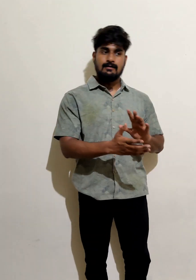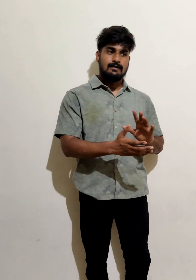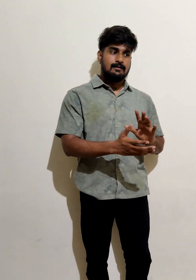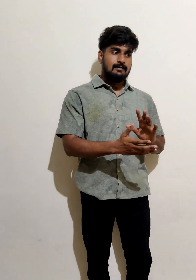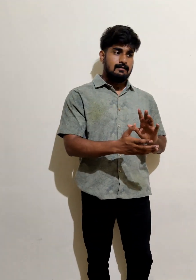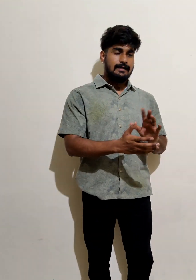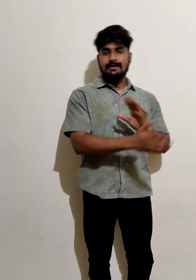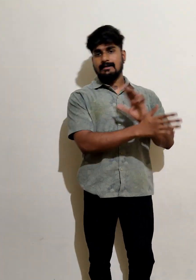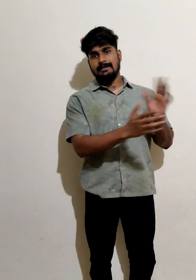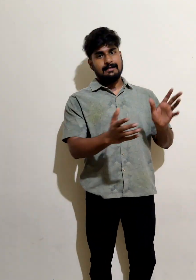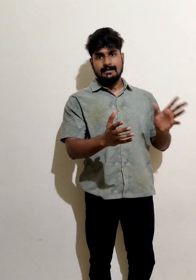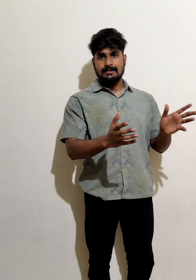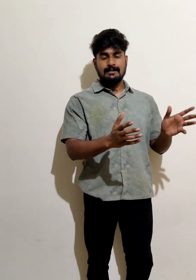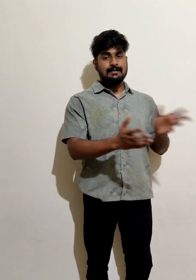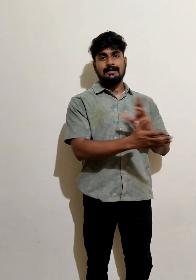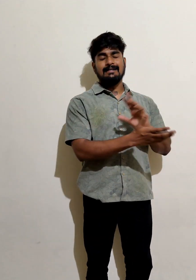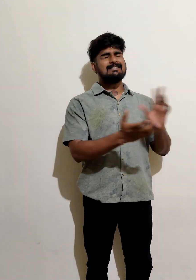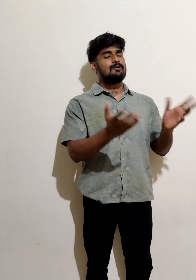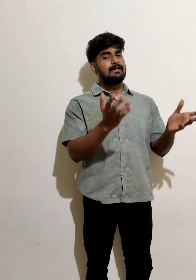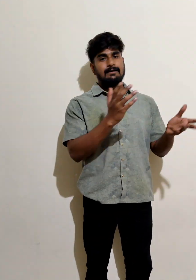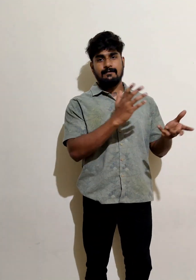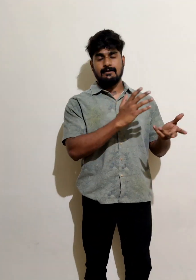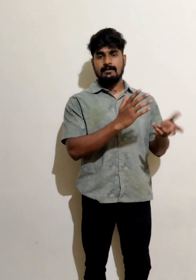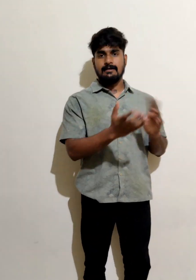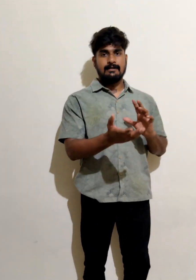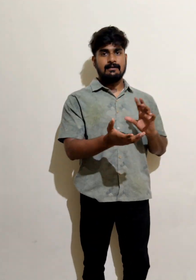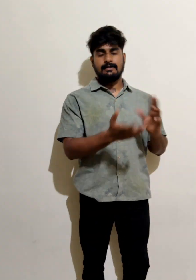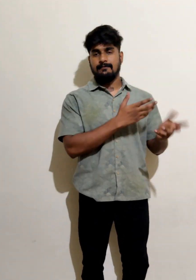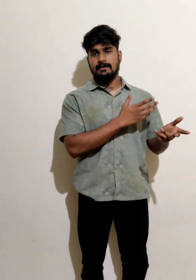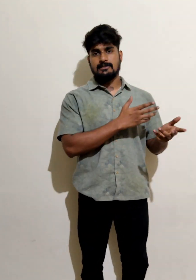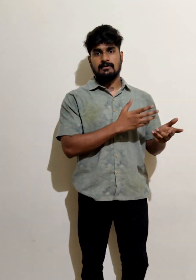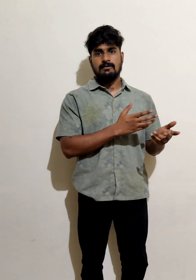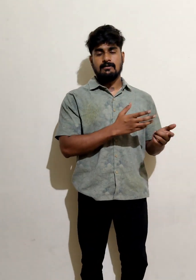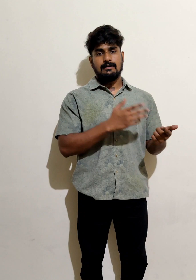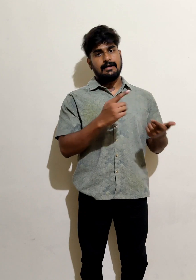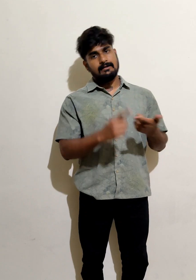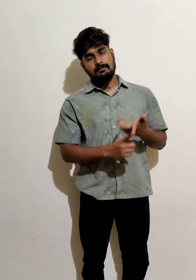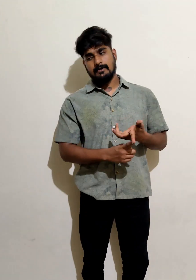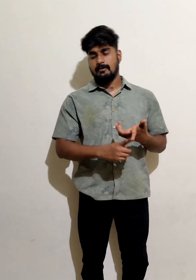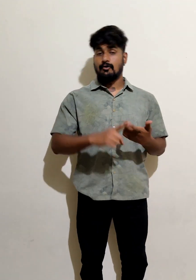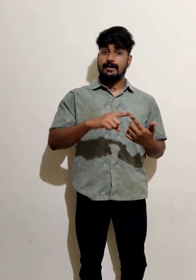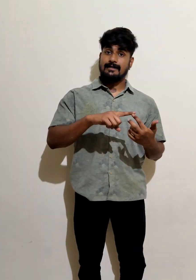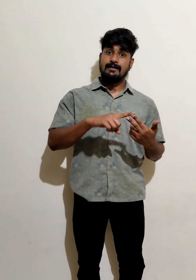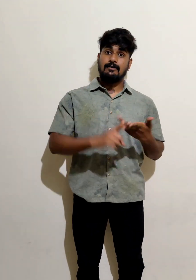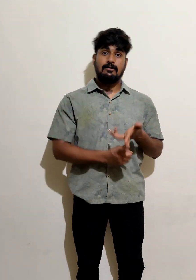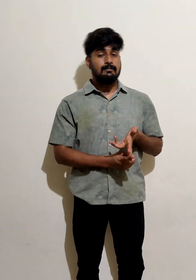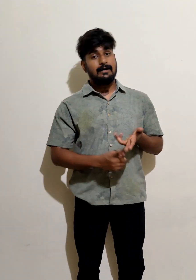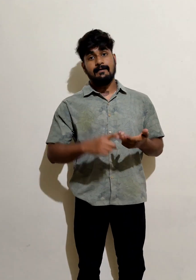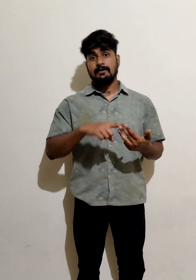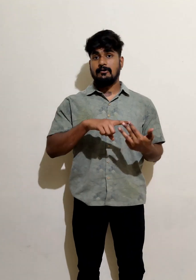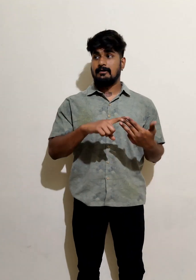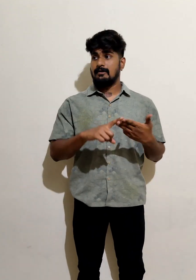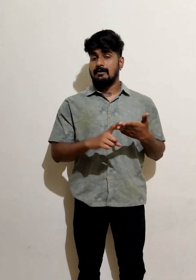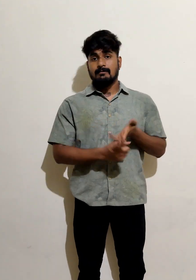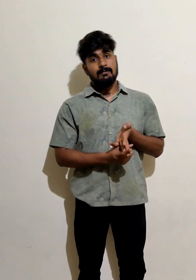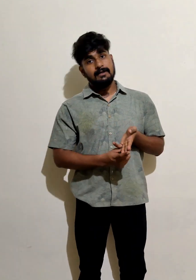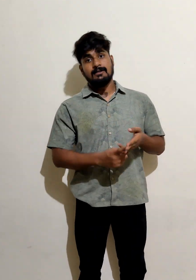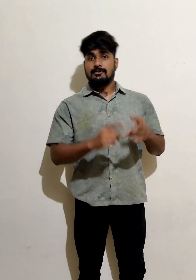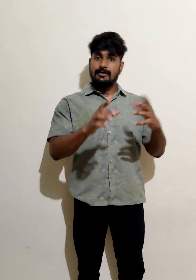a it does not having any keywords like protected or a private or a public. So